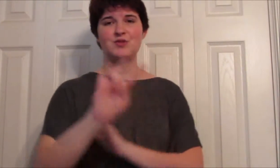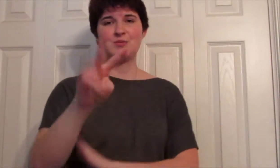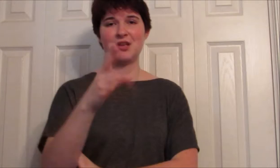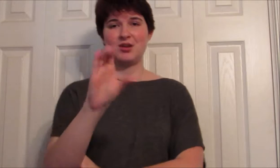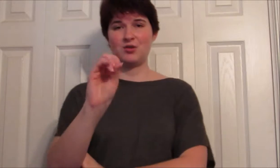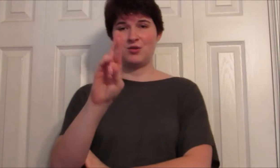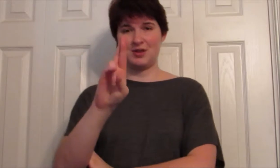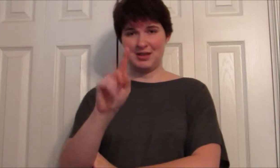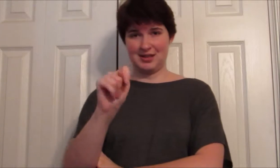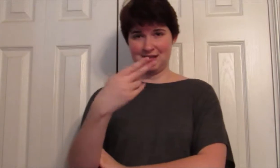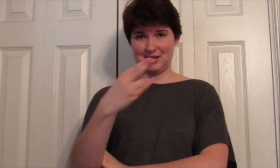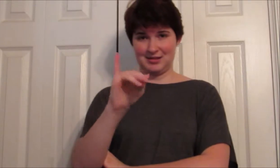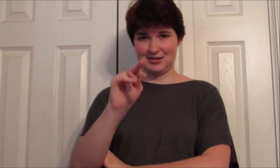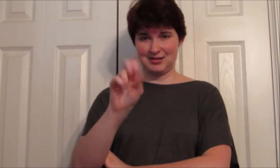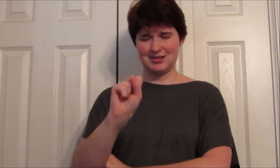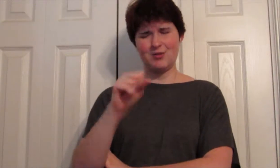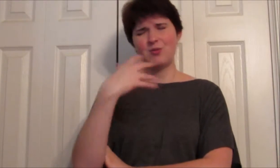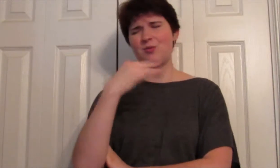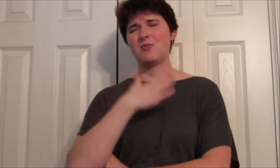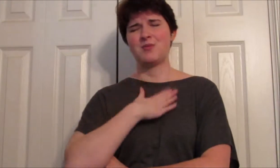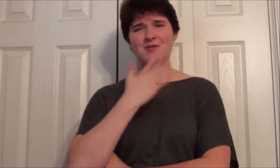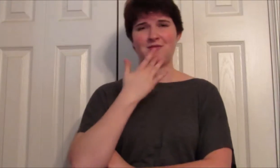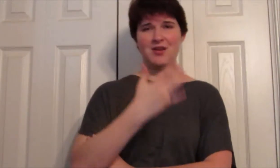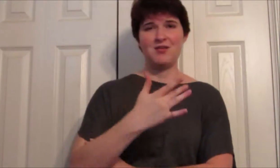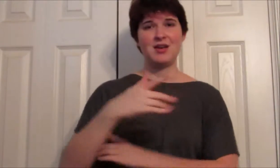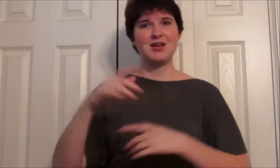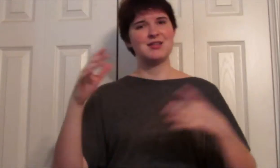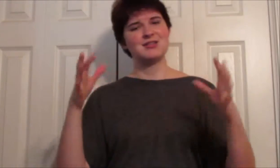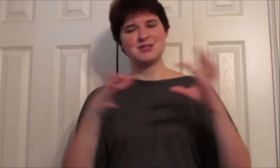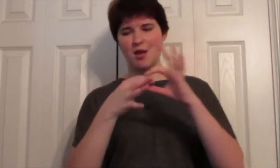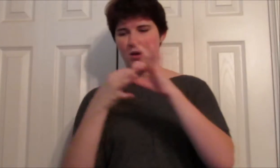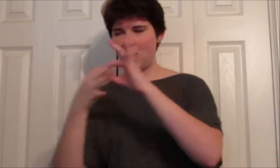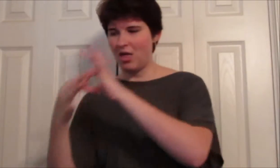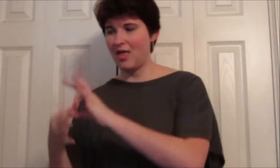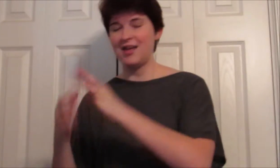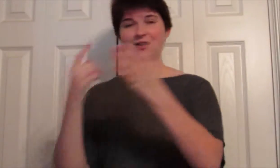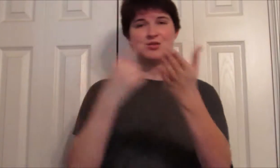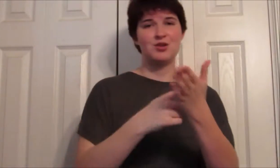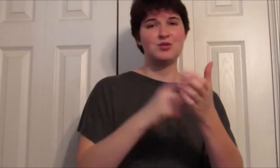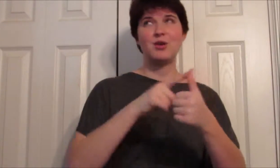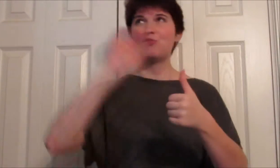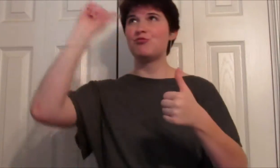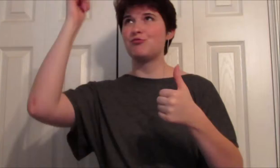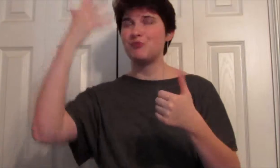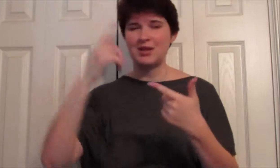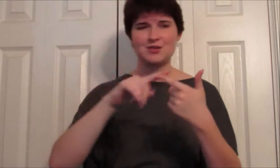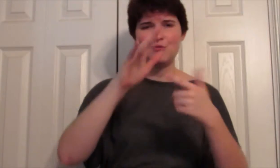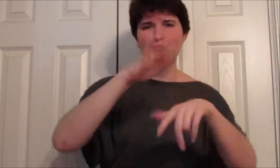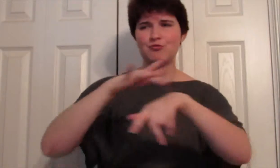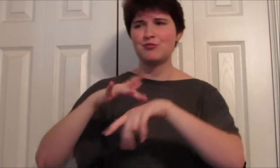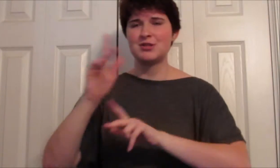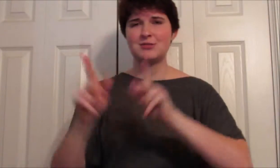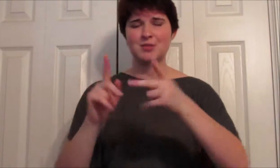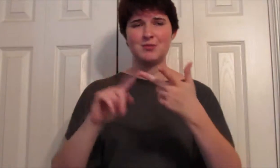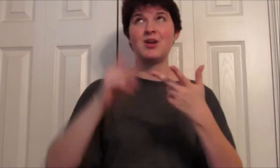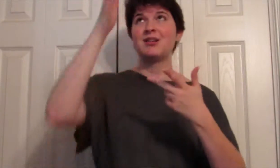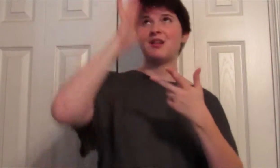a favorite for me because it ties so many things together. It talks about grace. It talks about reaching people. It talks about God's glory.